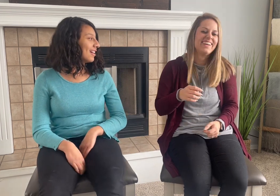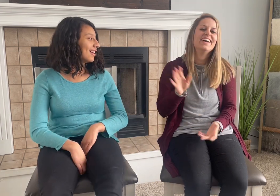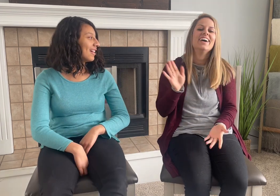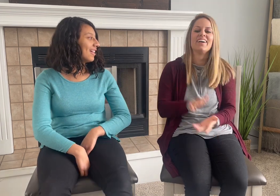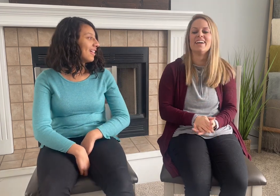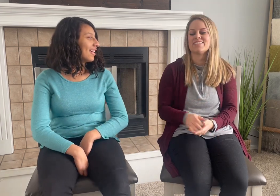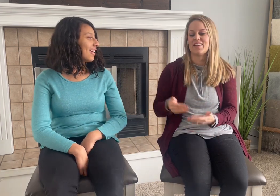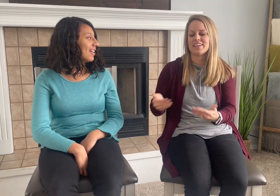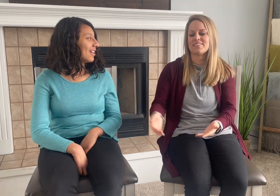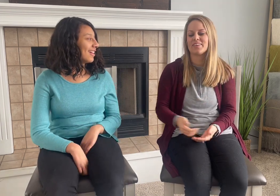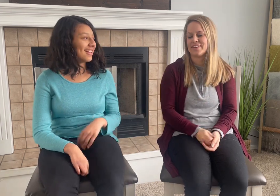All right. Sorry. Keep going.